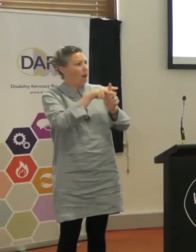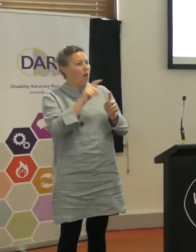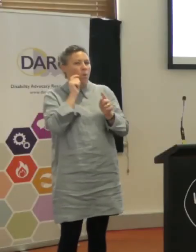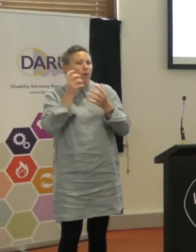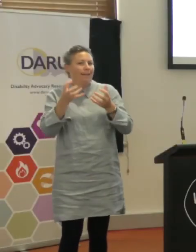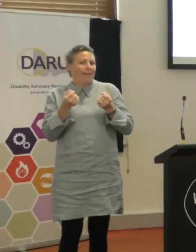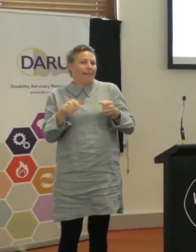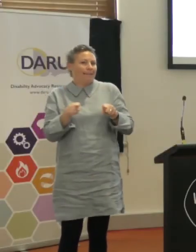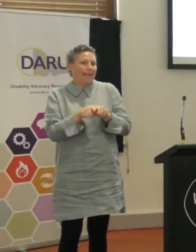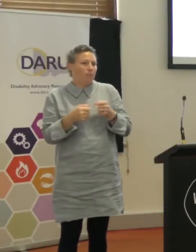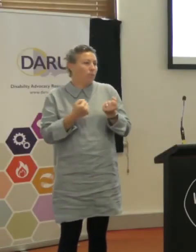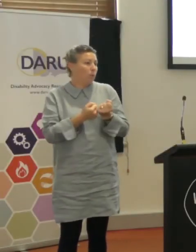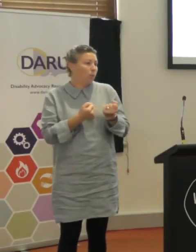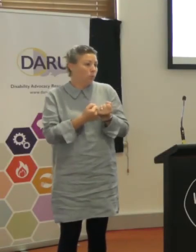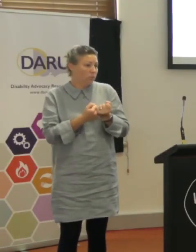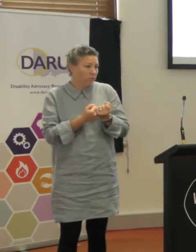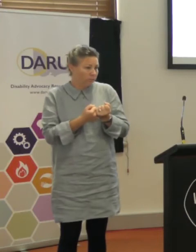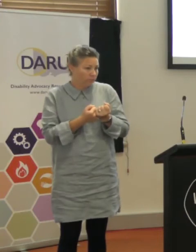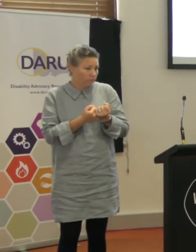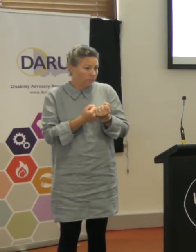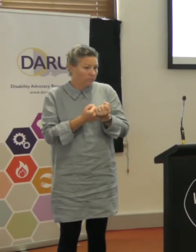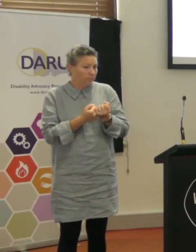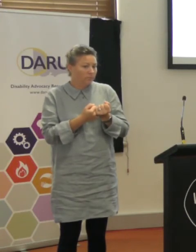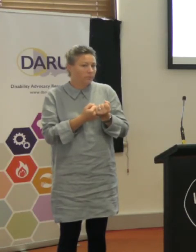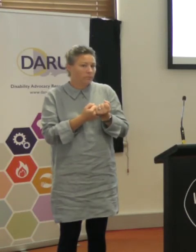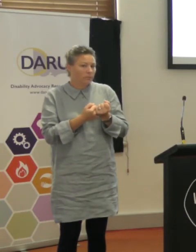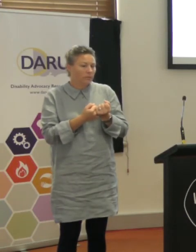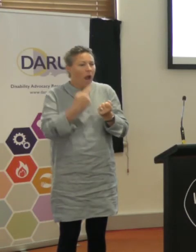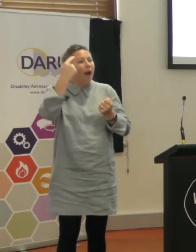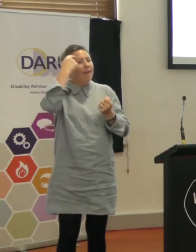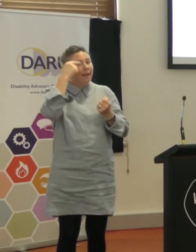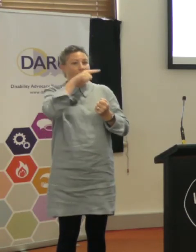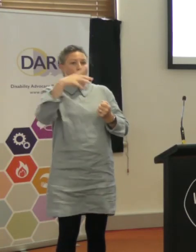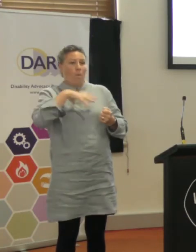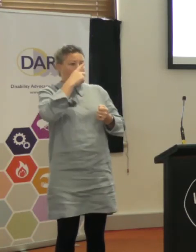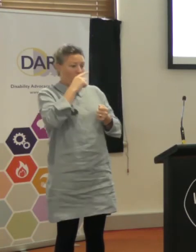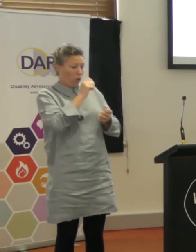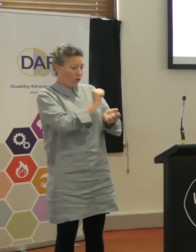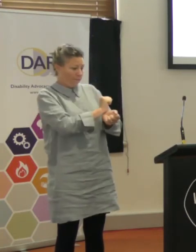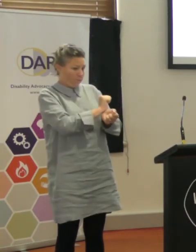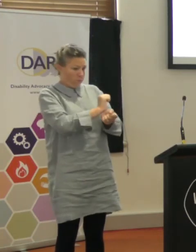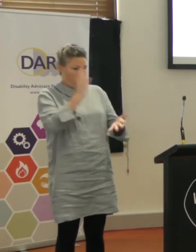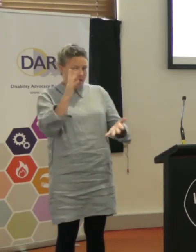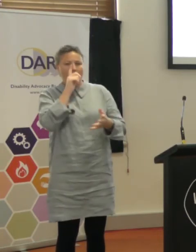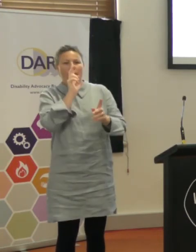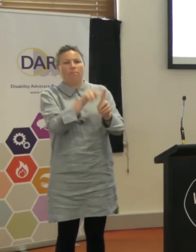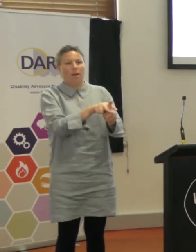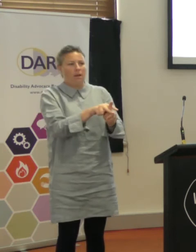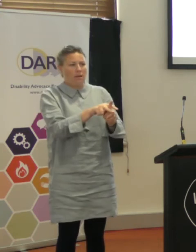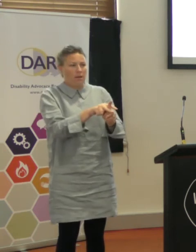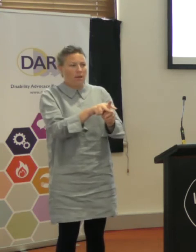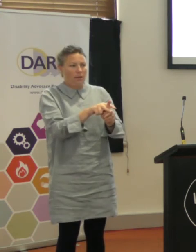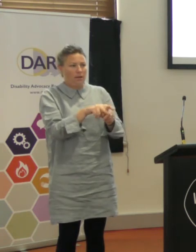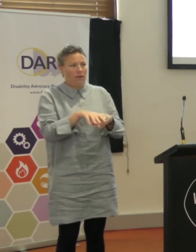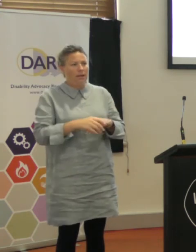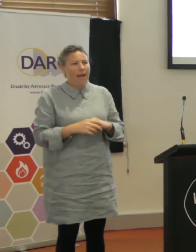on the outside. The idea is that people will wait until they finish their sentence to apply. One of the sort of